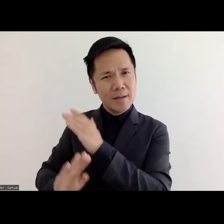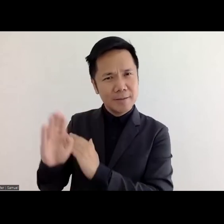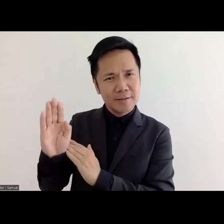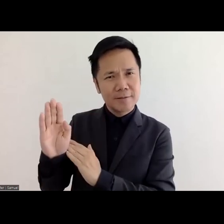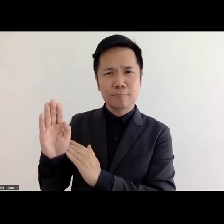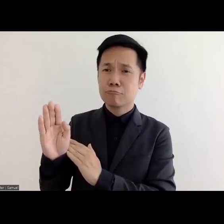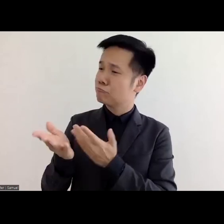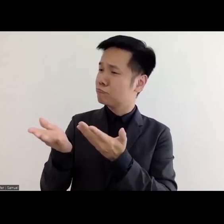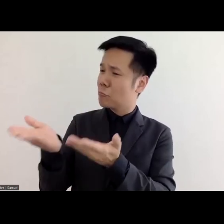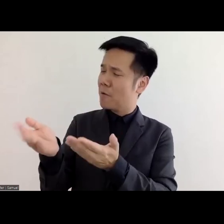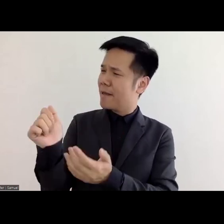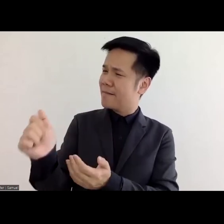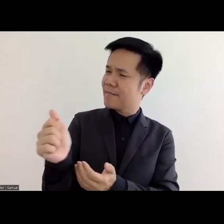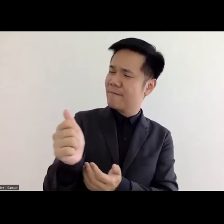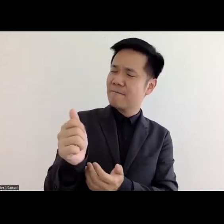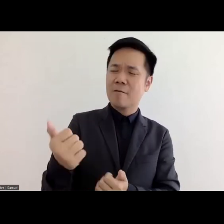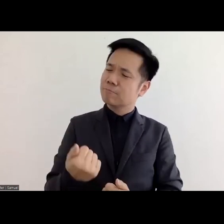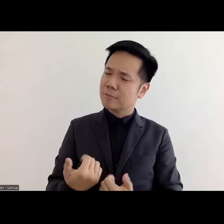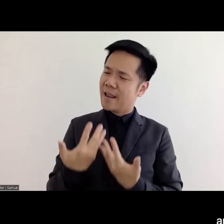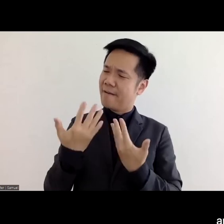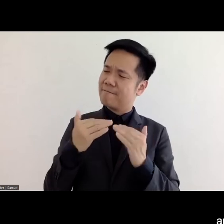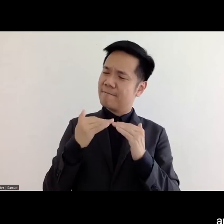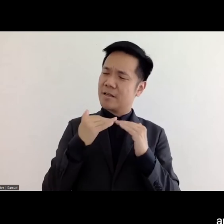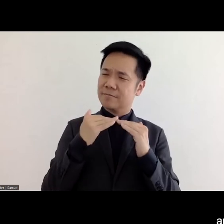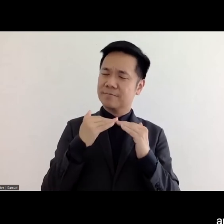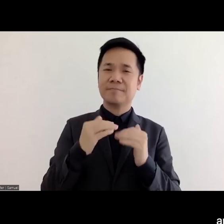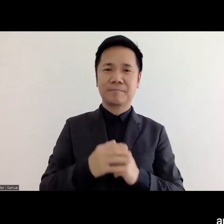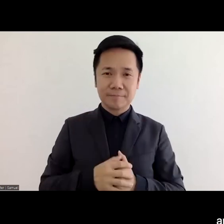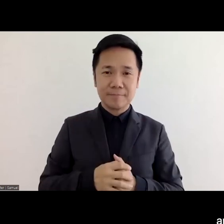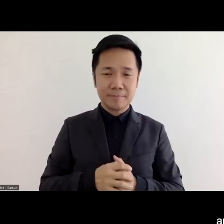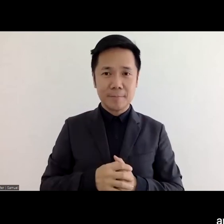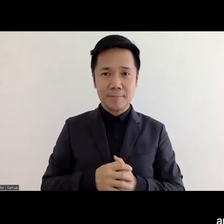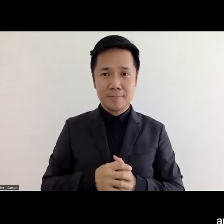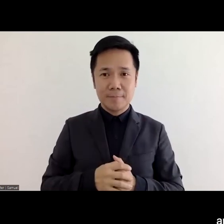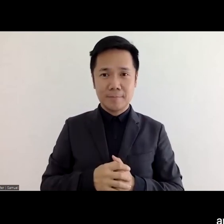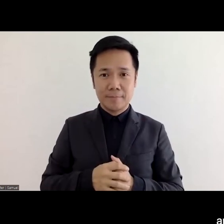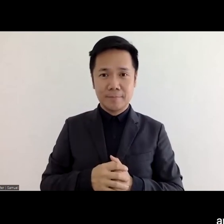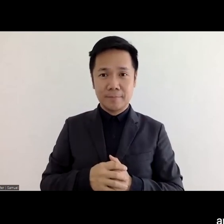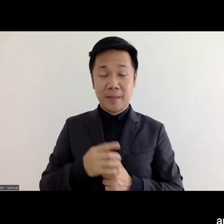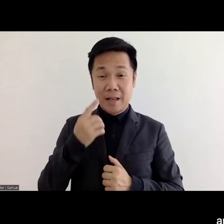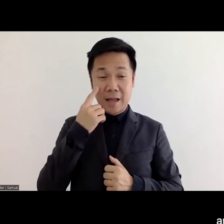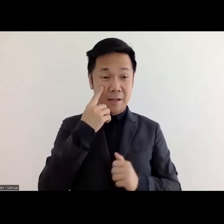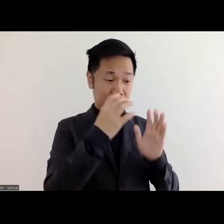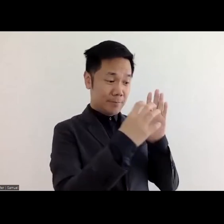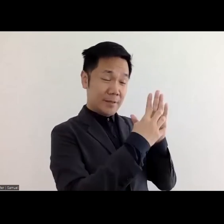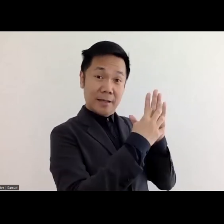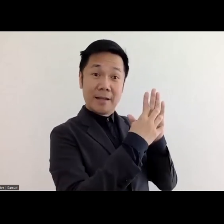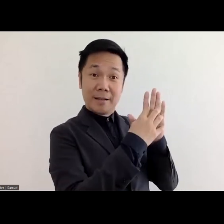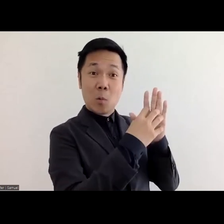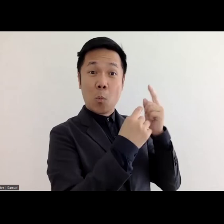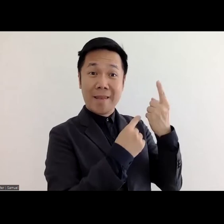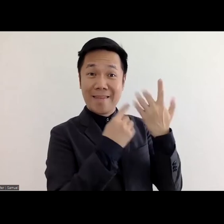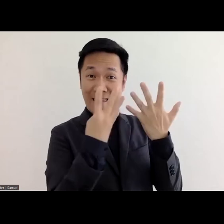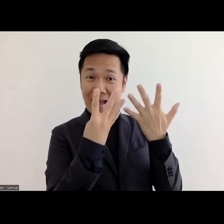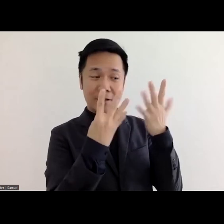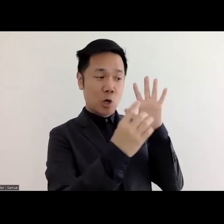live a life on the equal basis to others. And as we know, that Article 19 of the CRPD is a heart